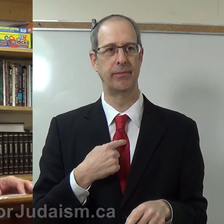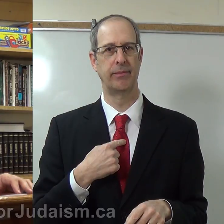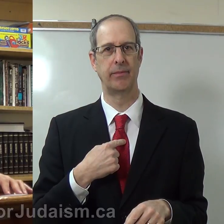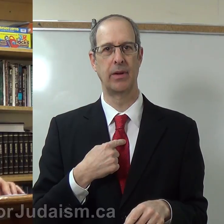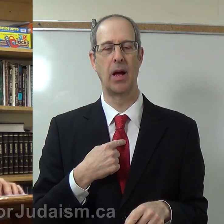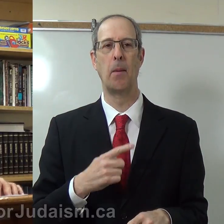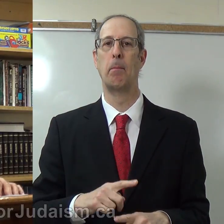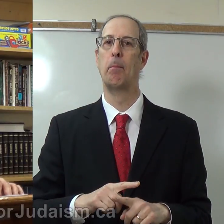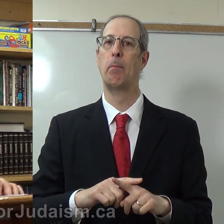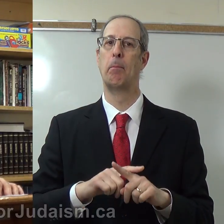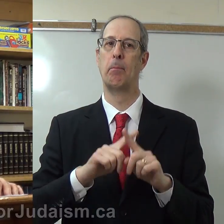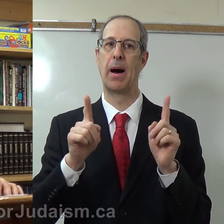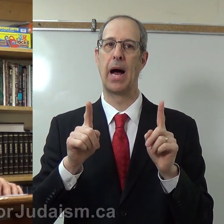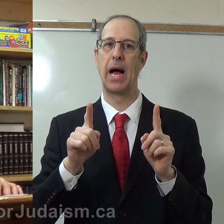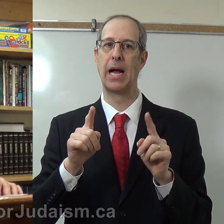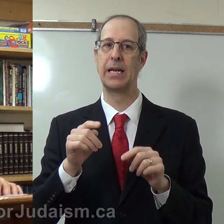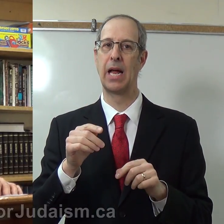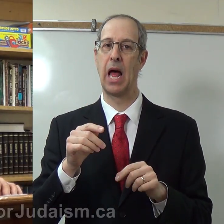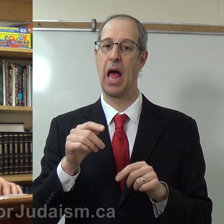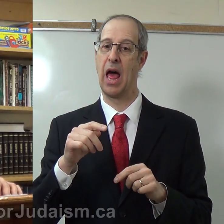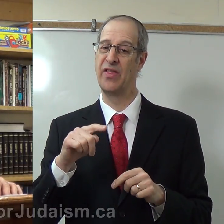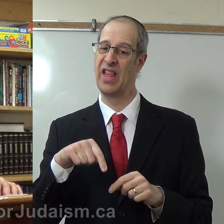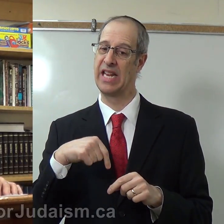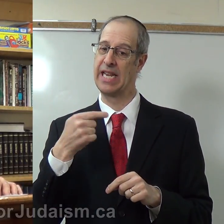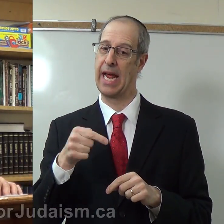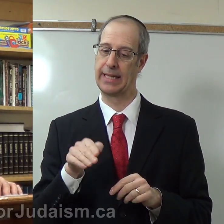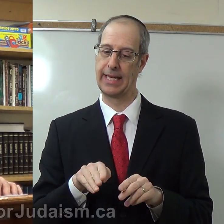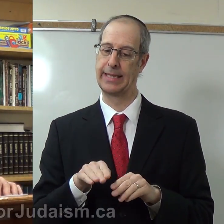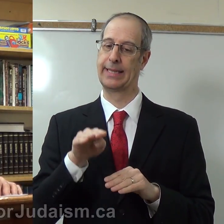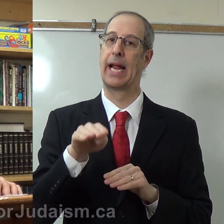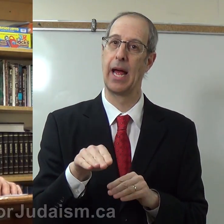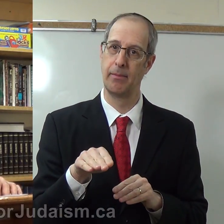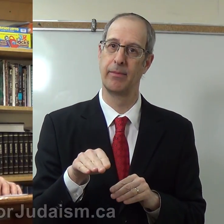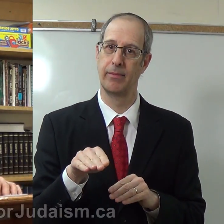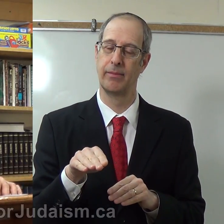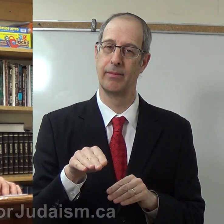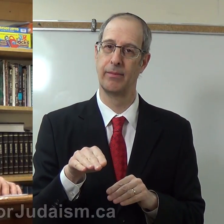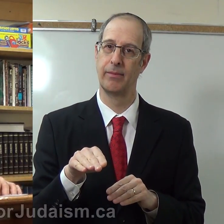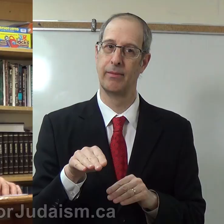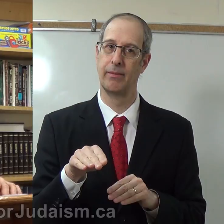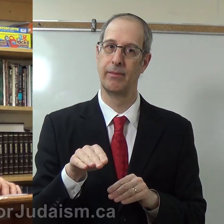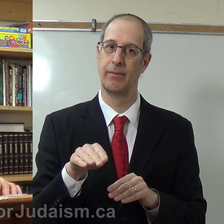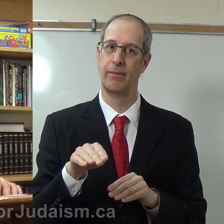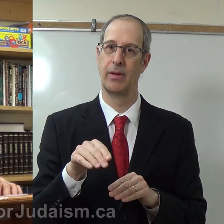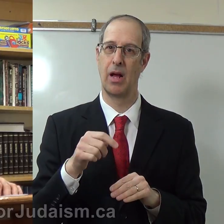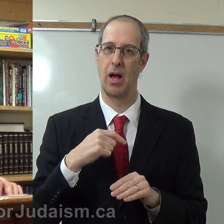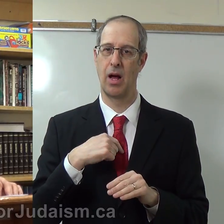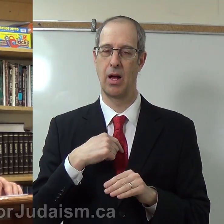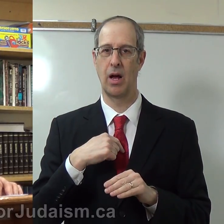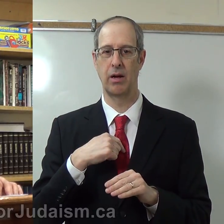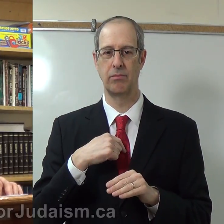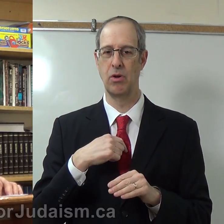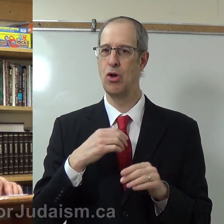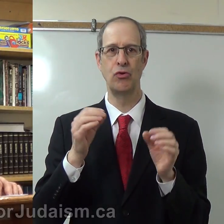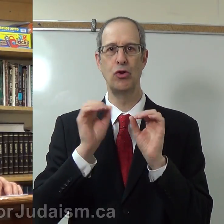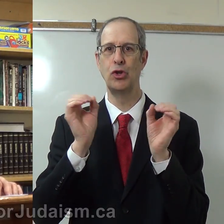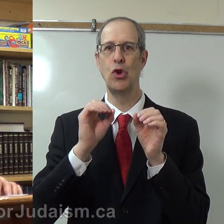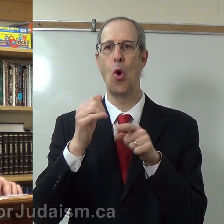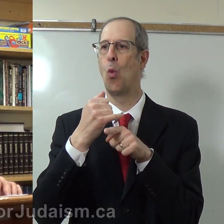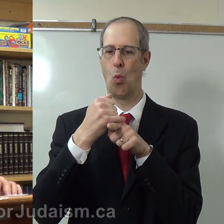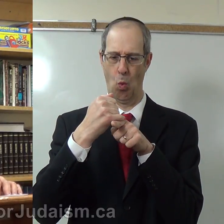except the next step I'm going to take. There isn't even a wire.